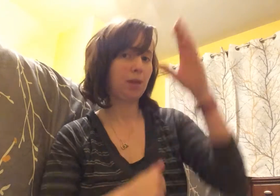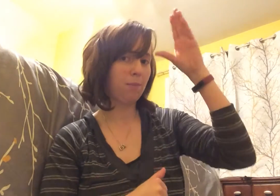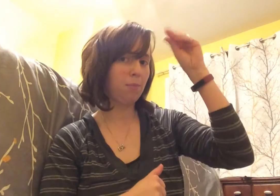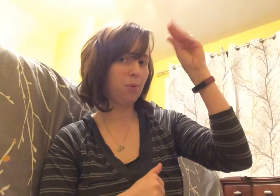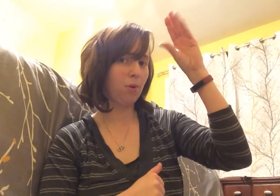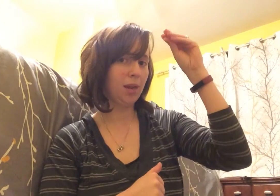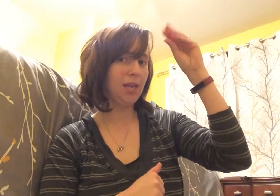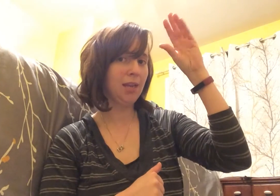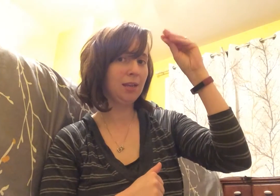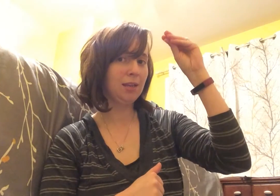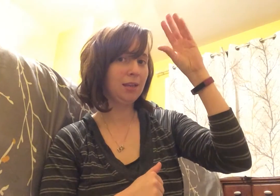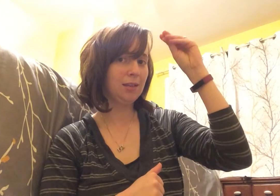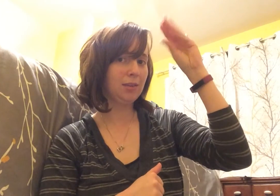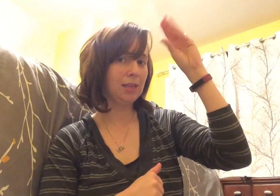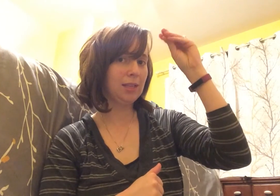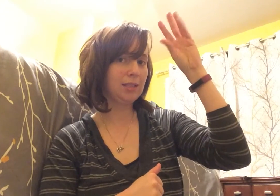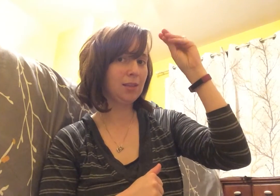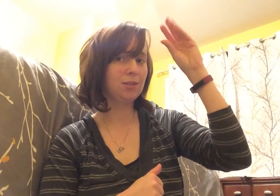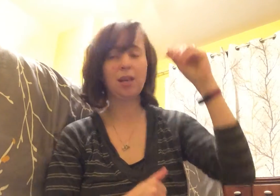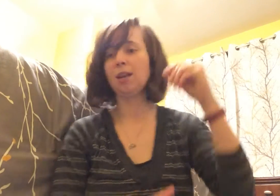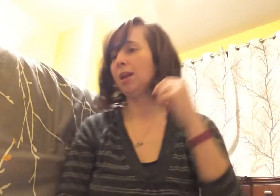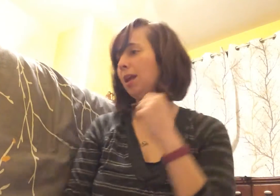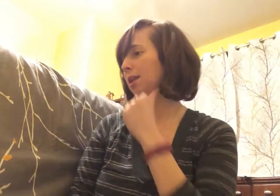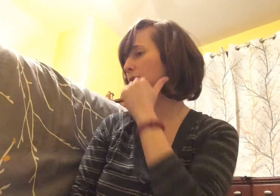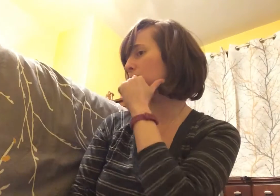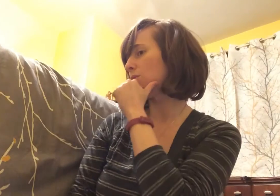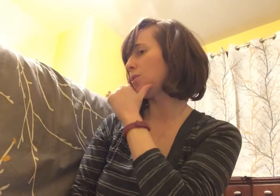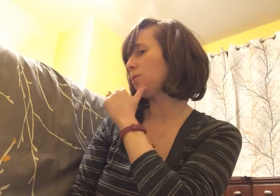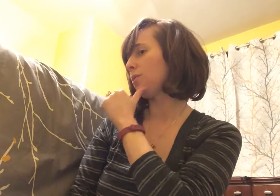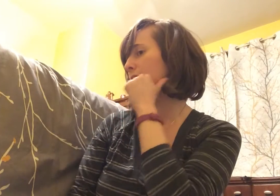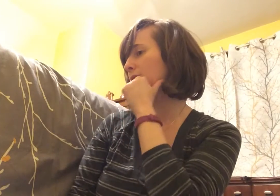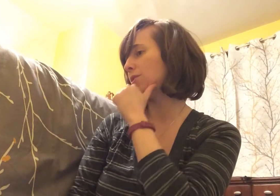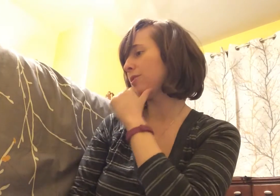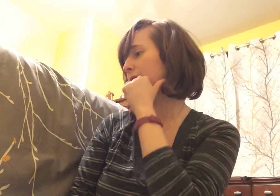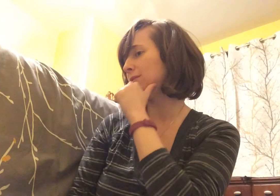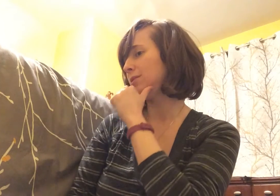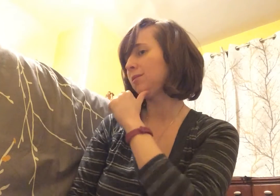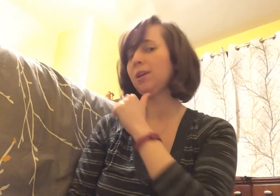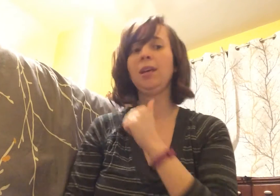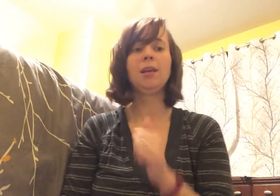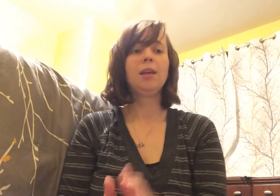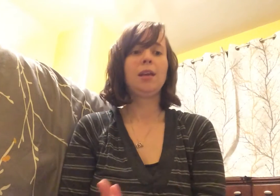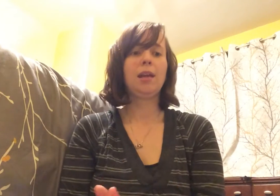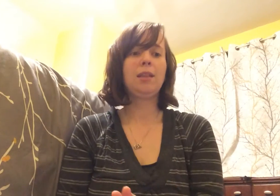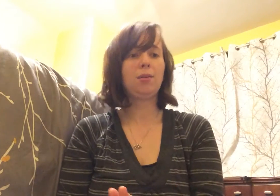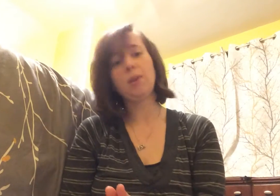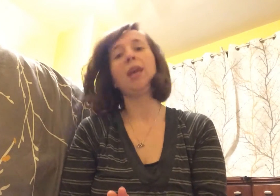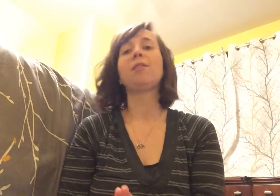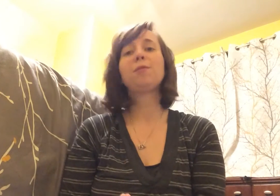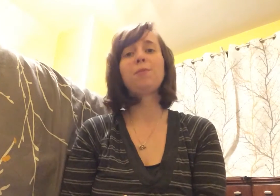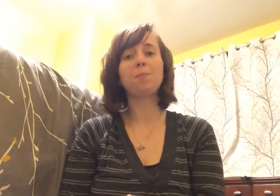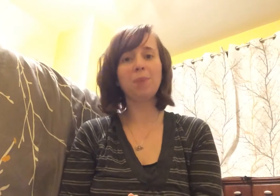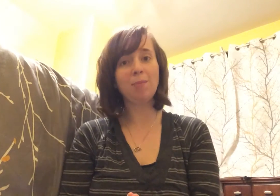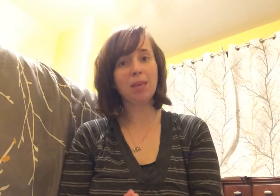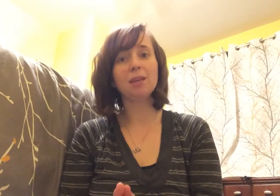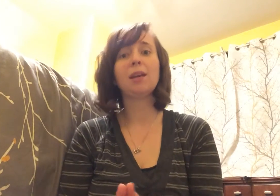have boy. Okay, this is the other side, and then girl. Okay, and then we have baby.